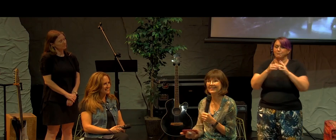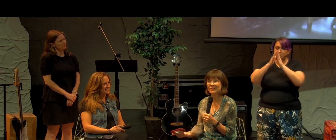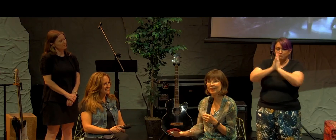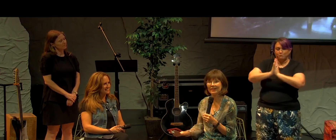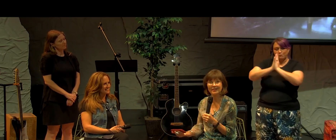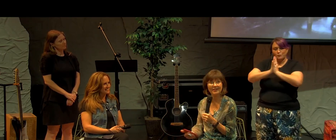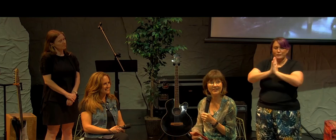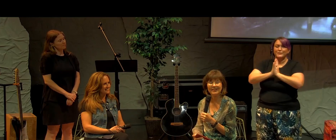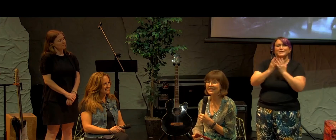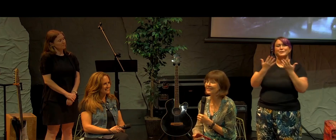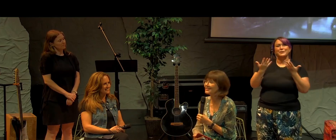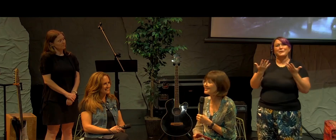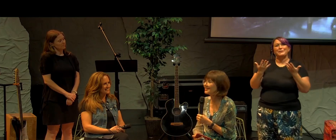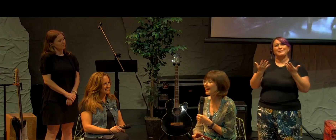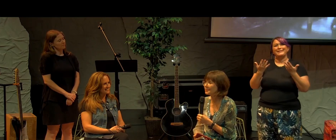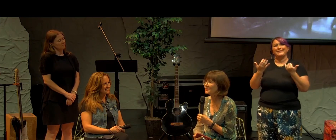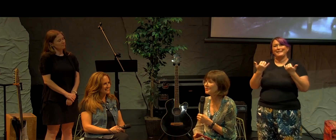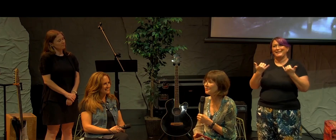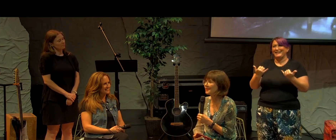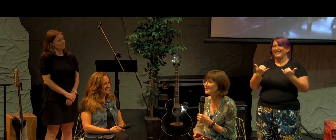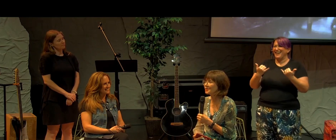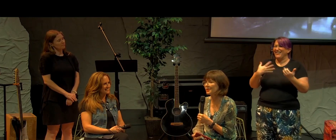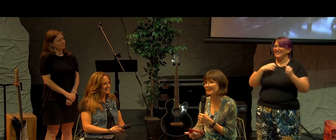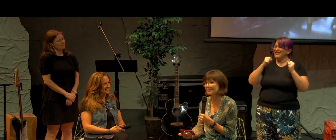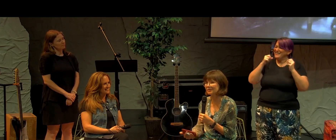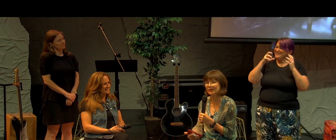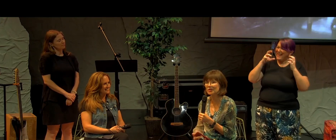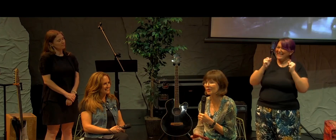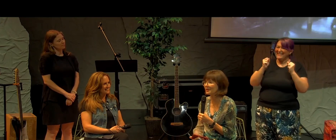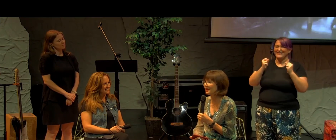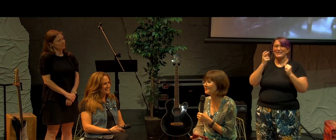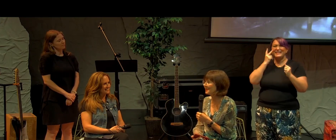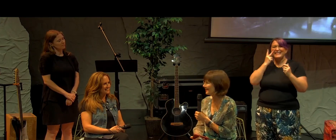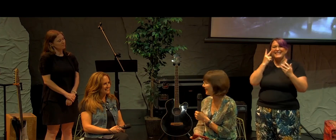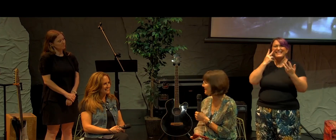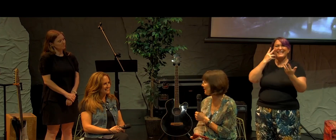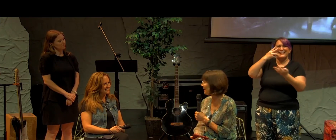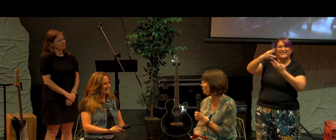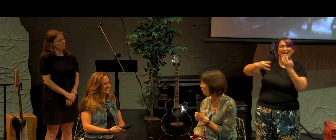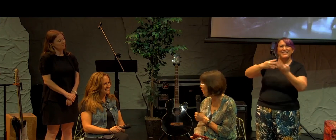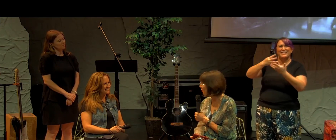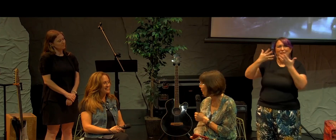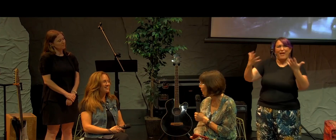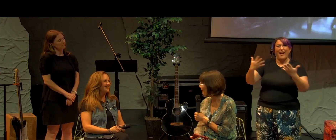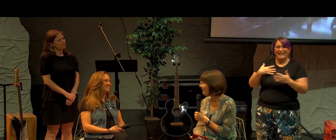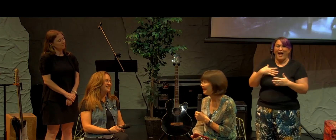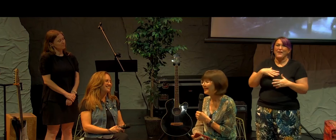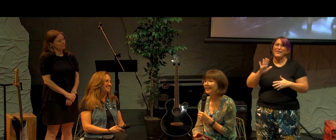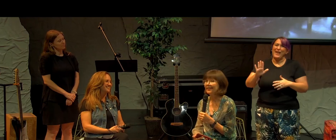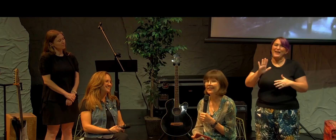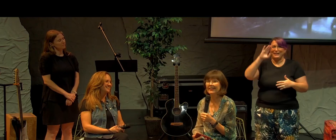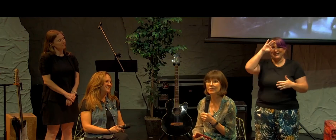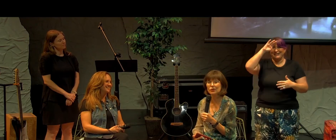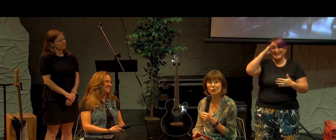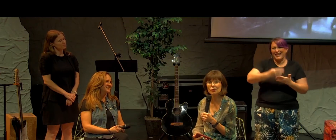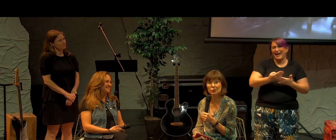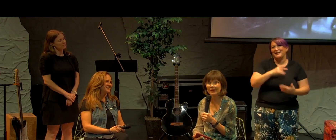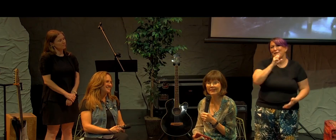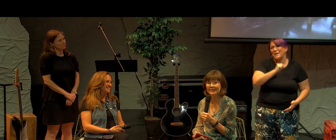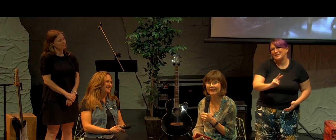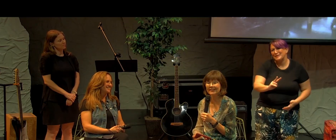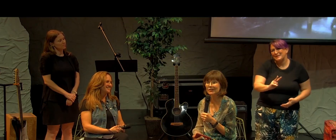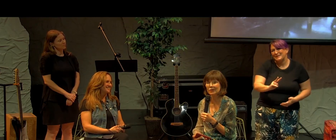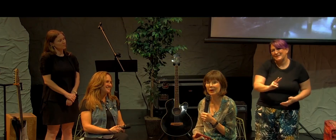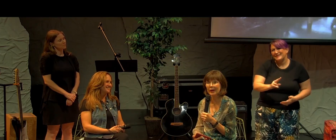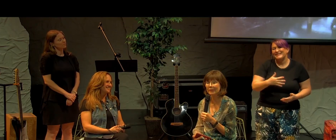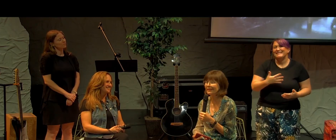And so there you go. You know, it's just absolutely amazing. So we see them in fellowship all the time. The little guy is now about two. And he's so sweet